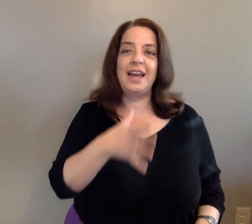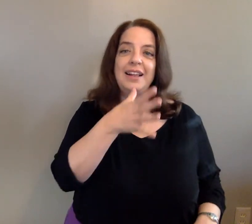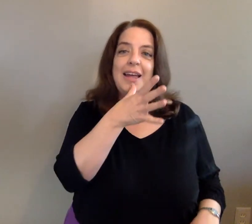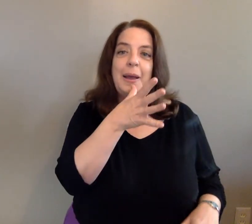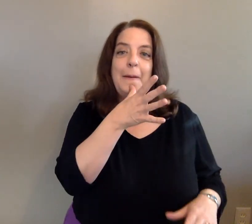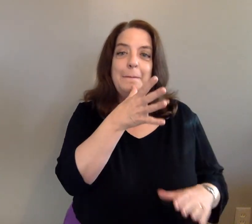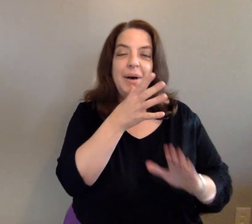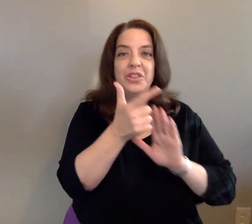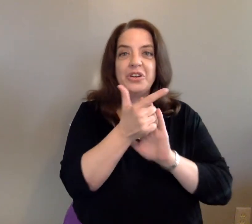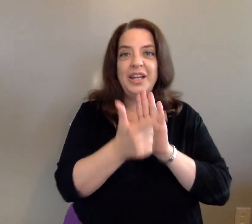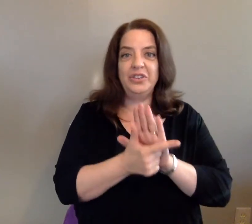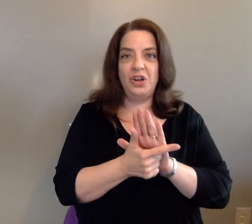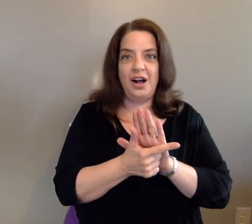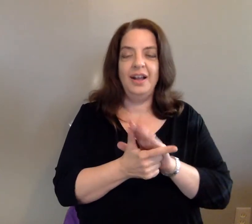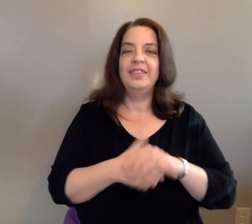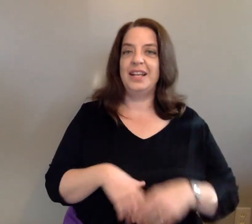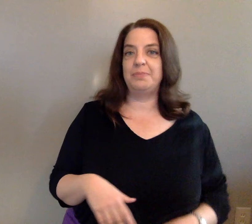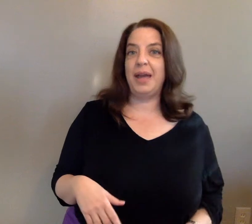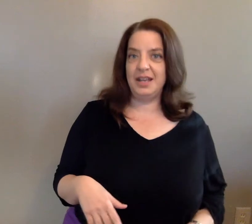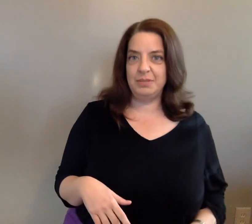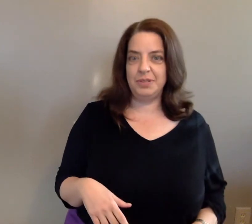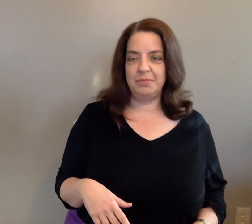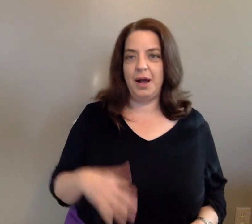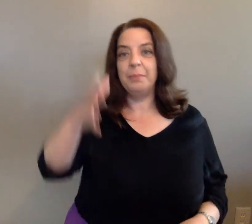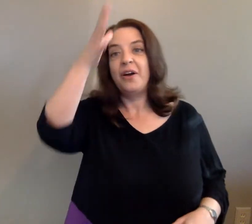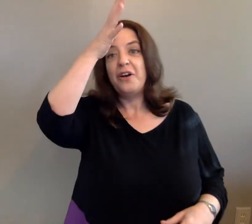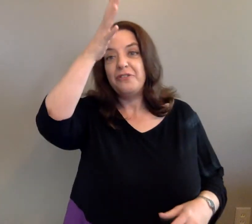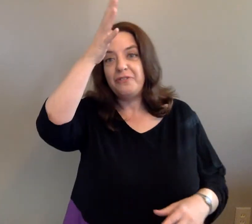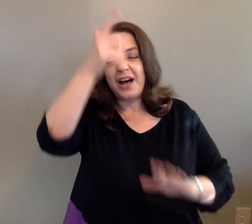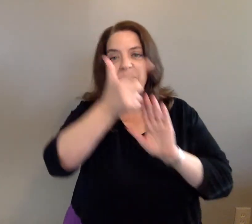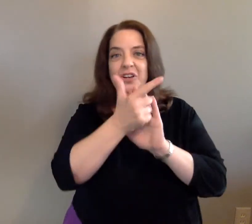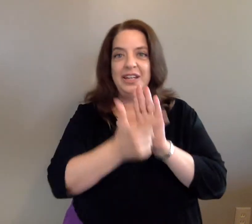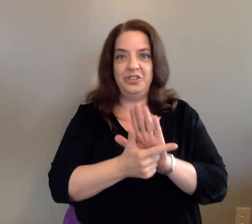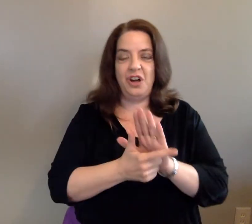like mother-in-law. That's my husband's mom. Father-in-law.